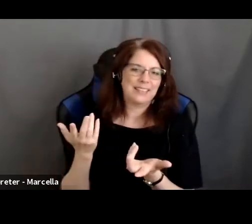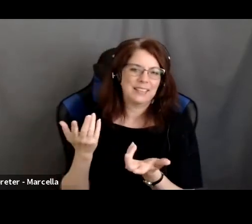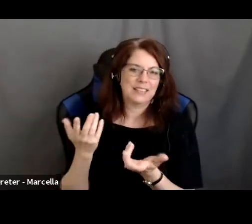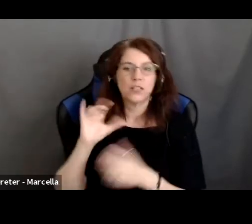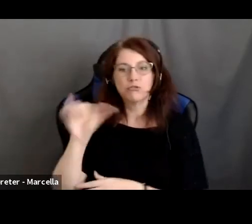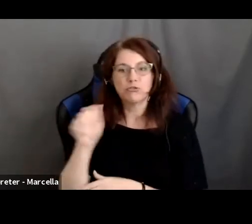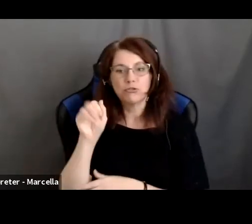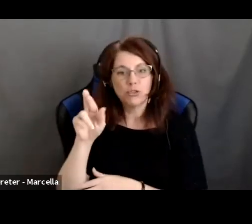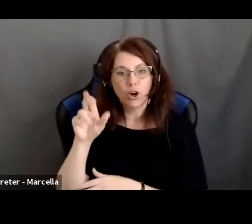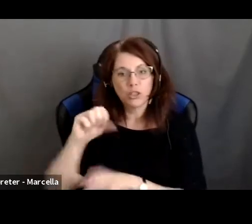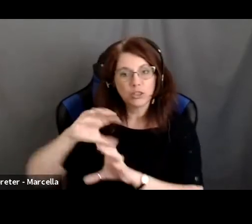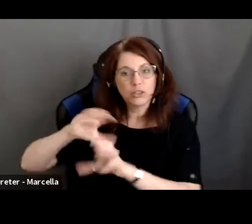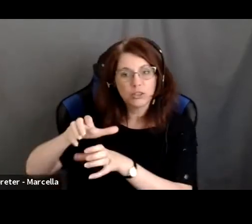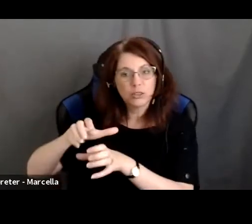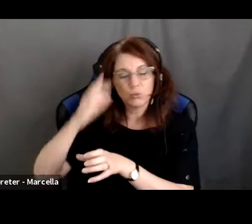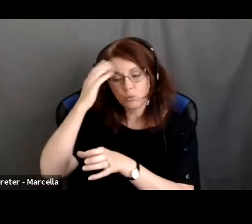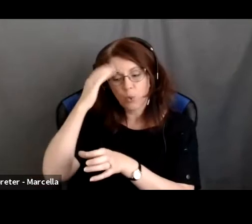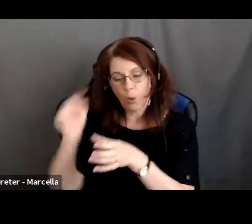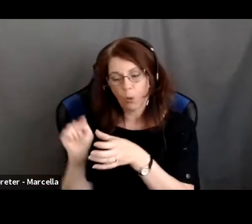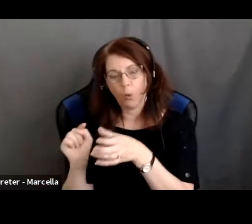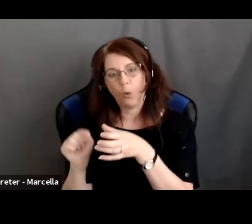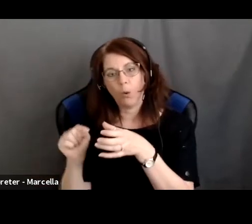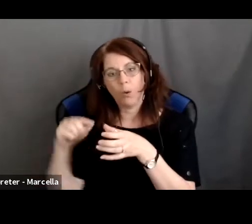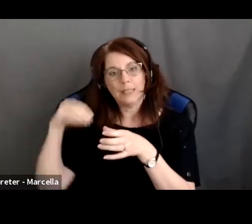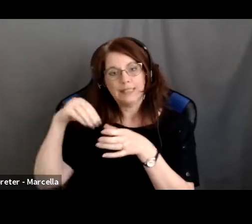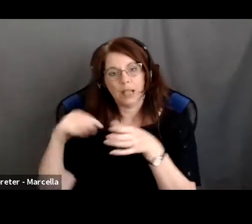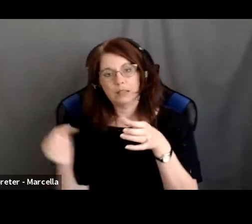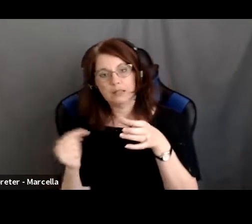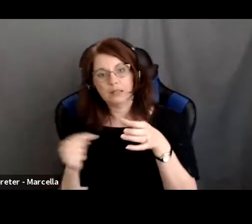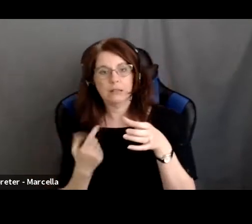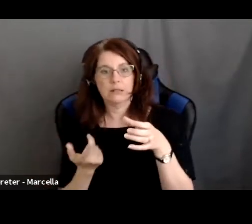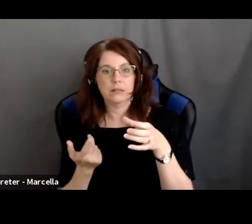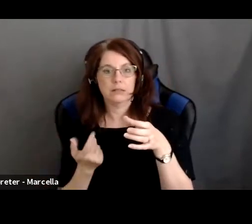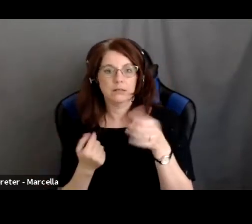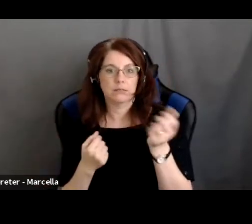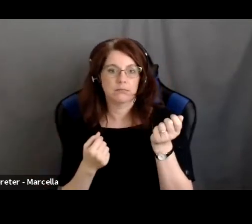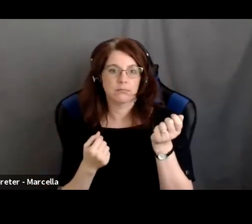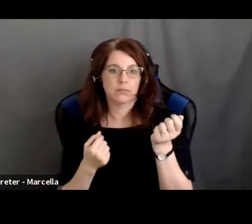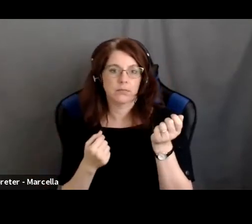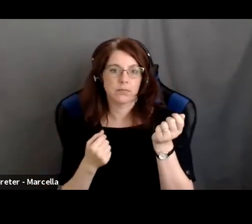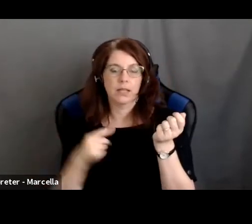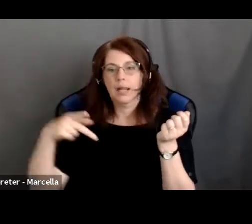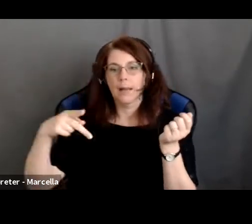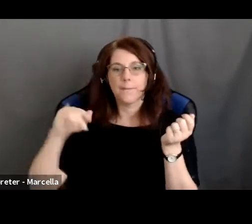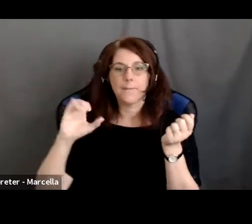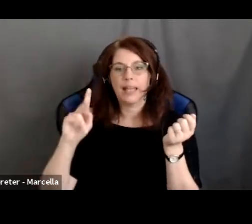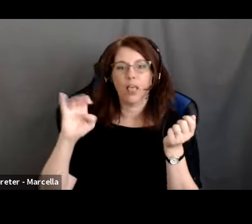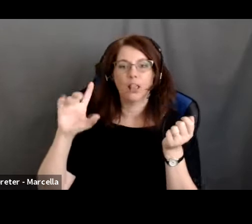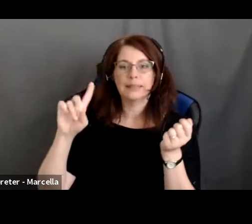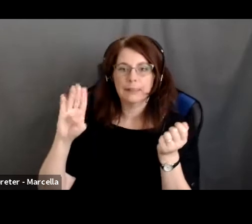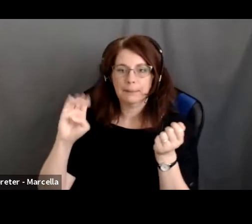jars. So labeling your jars so that you know that this is, a pickled beet rather